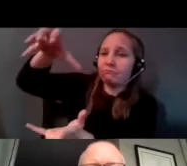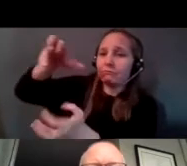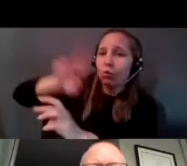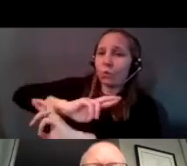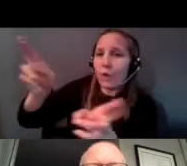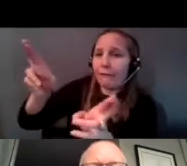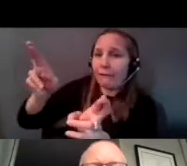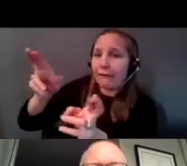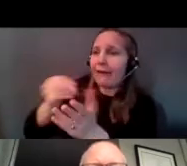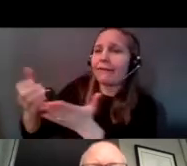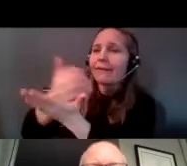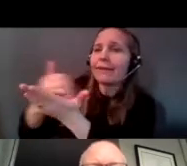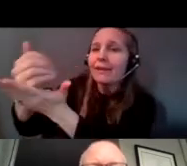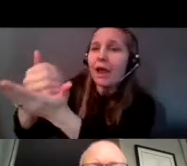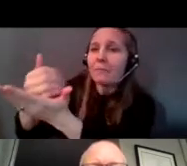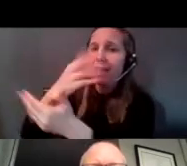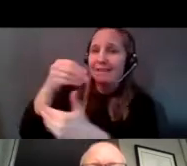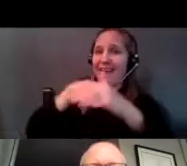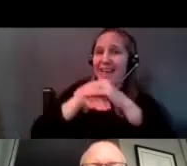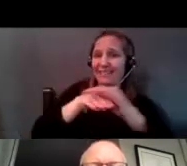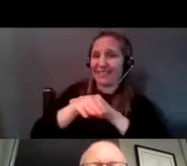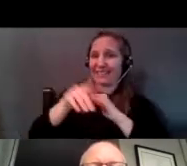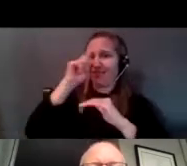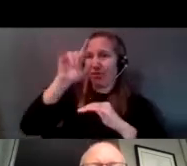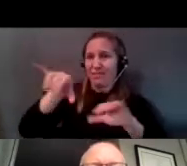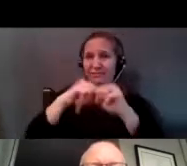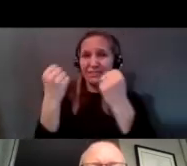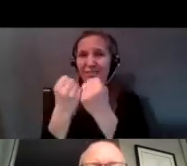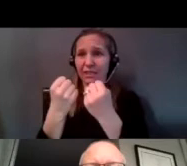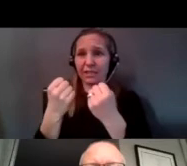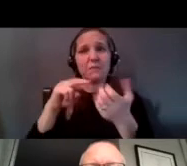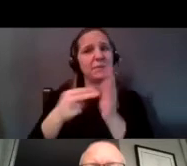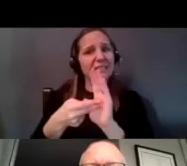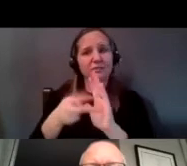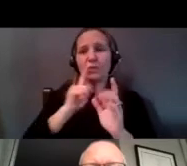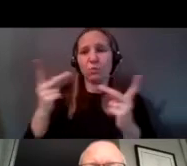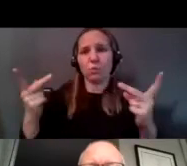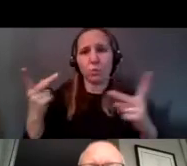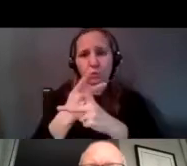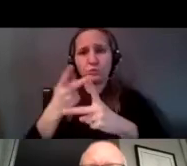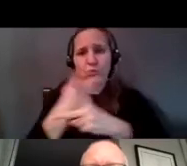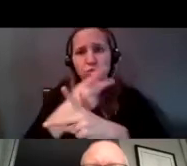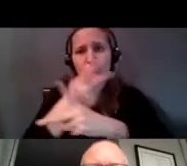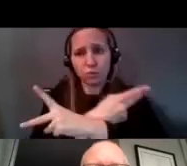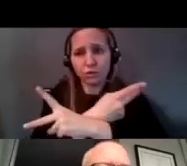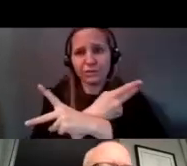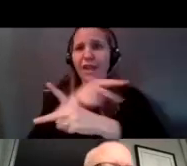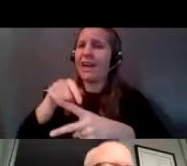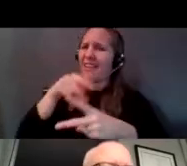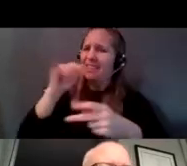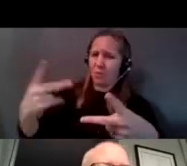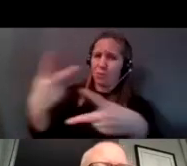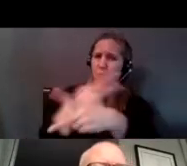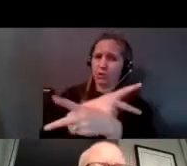income and access to the goods of society, those have been widened and have really revealed some of the structural deficits in